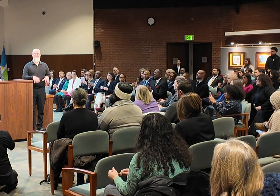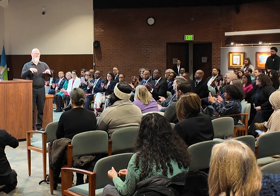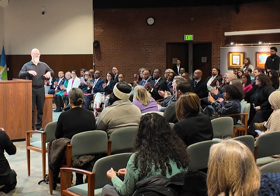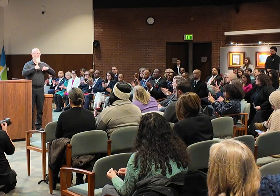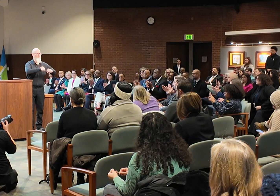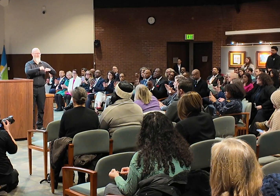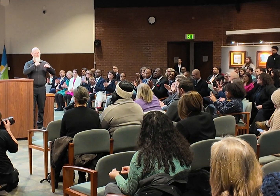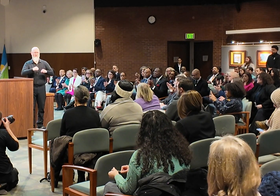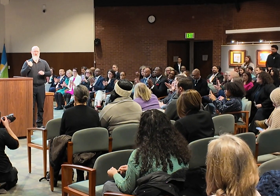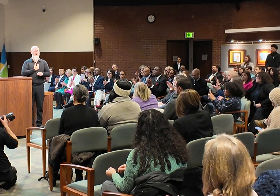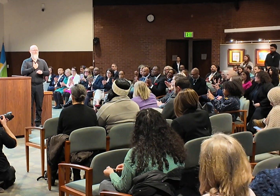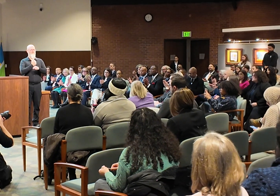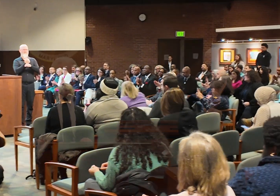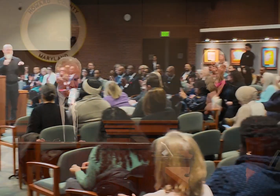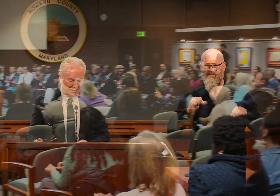you again.